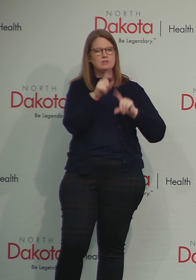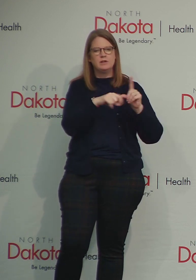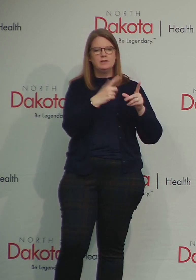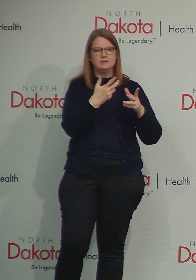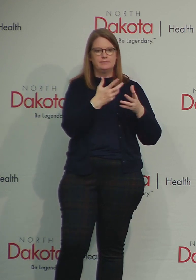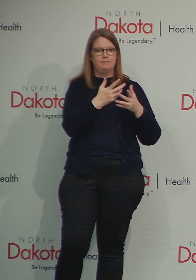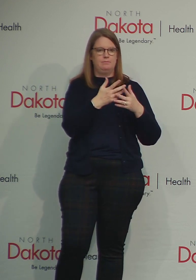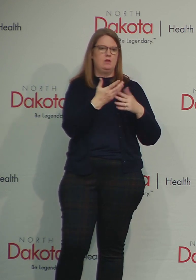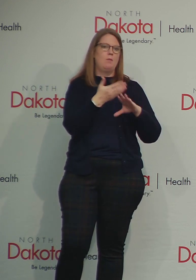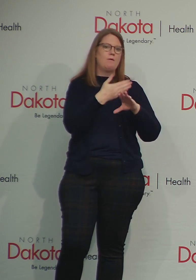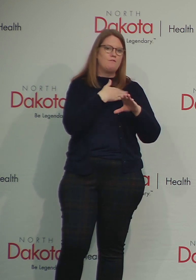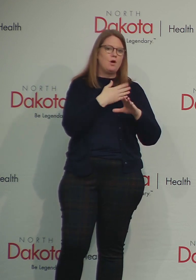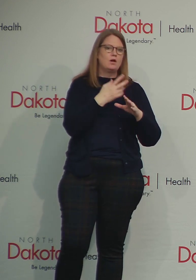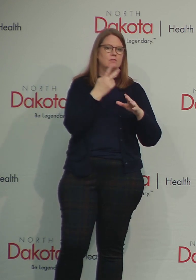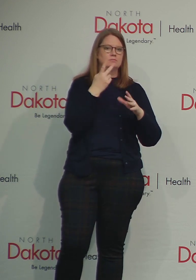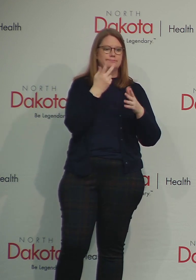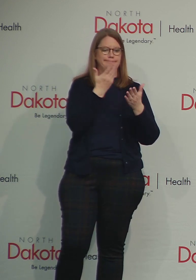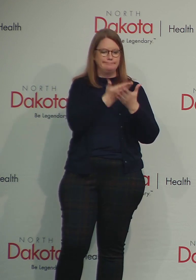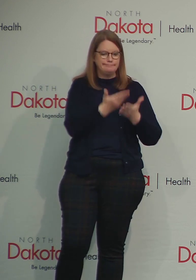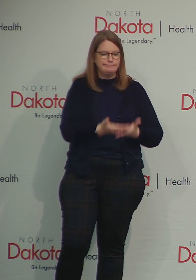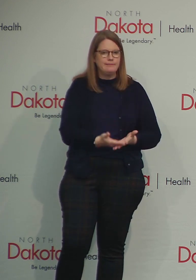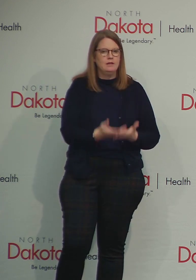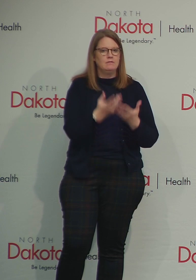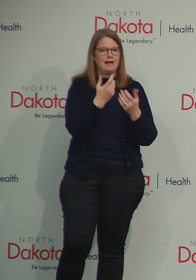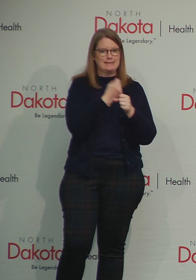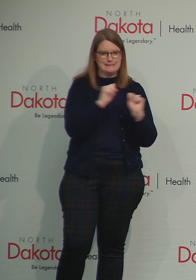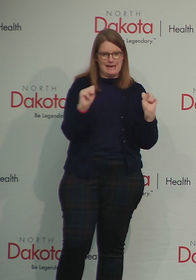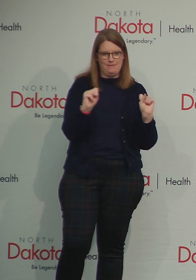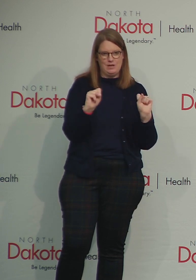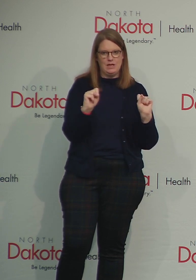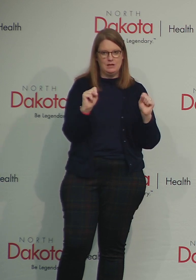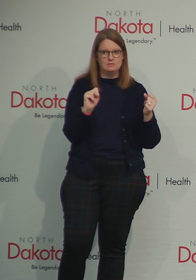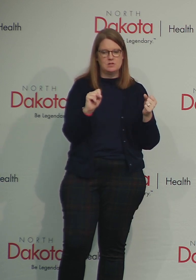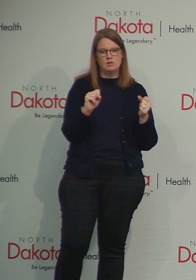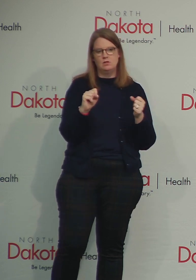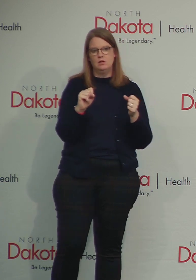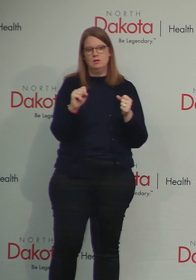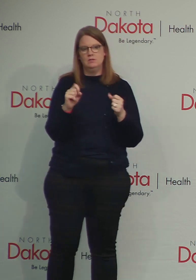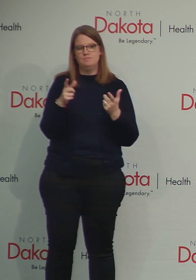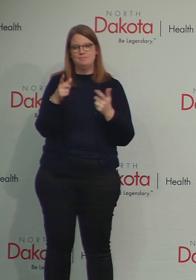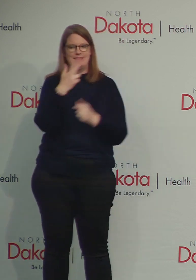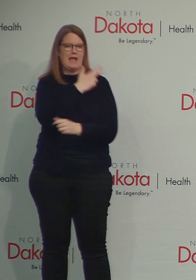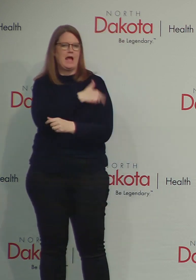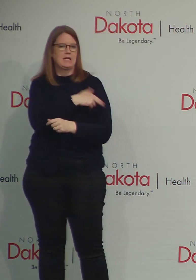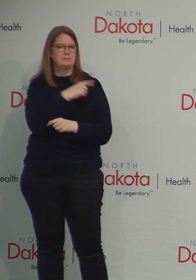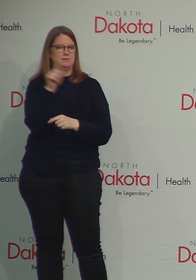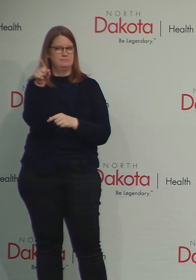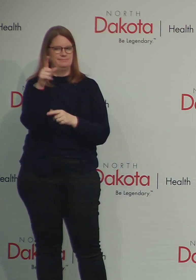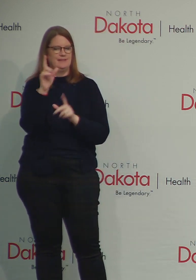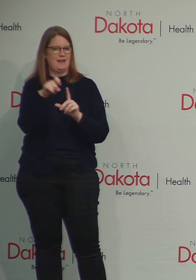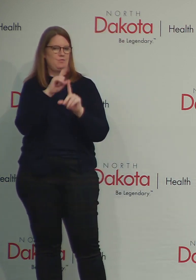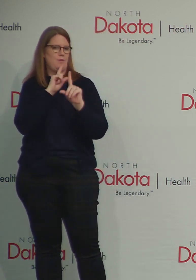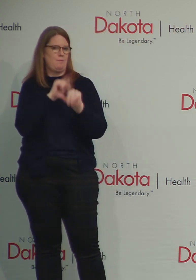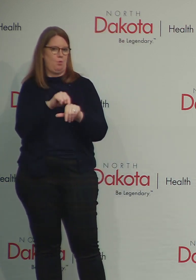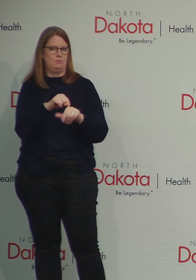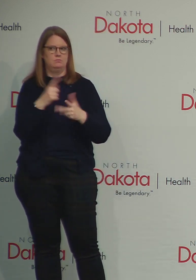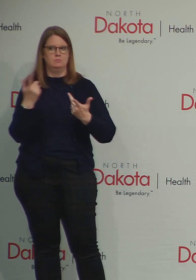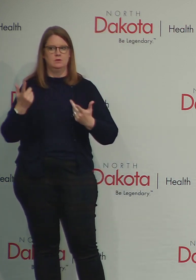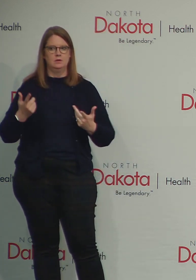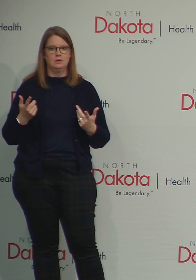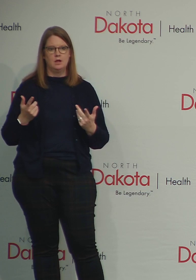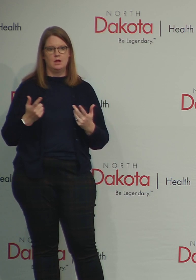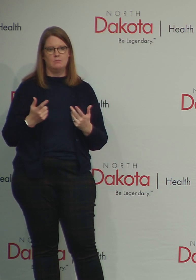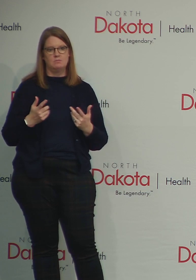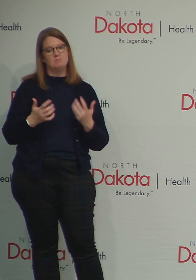on safety and efficacy of the vaccines, and so I would have to let the hospitals report out those results of their surveys,